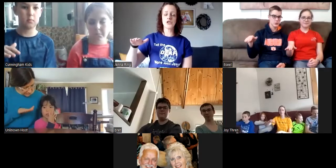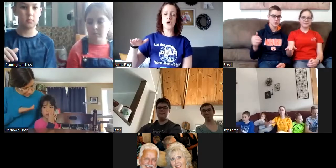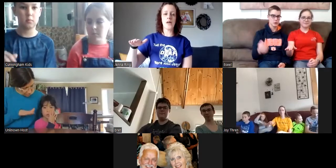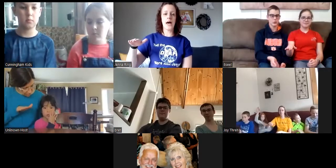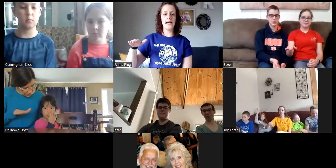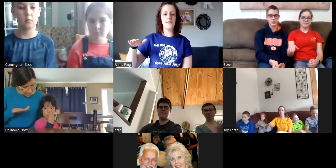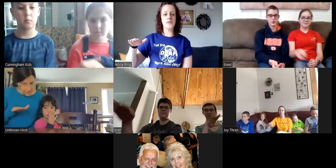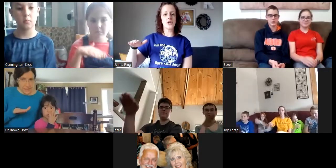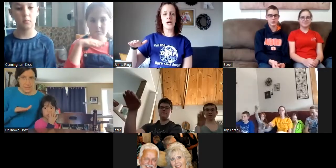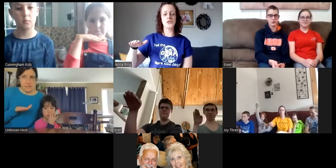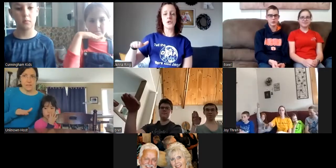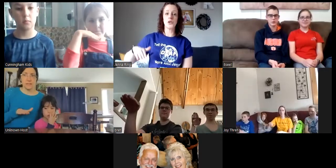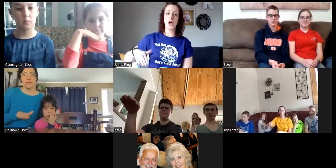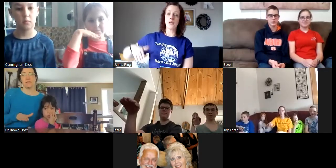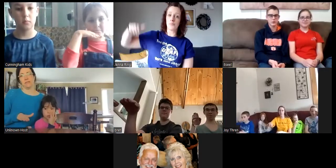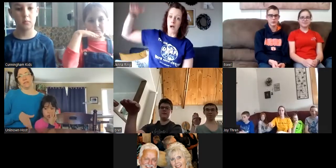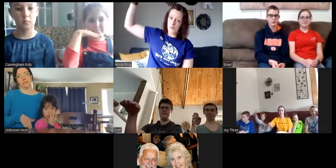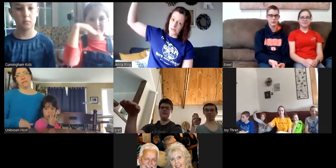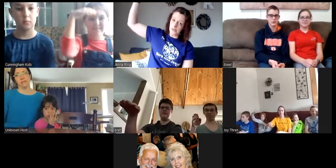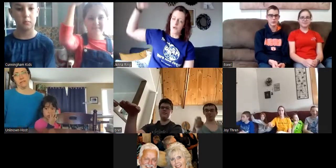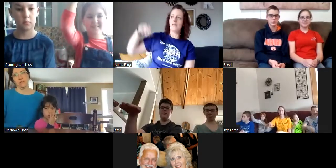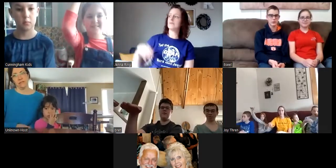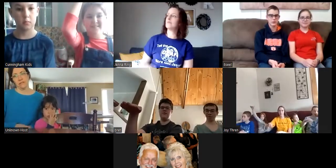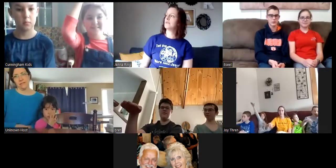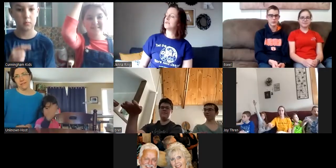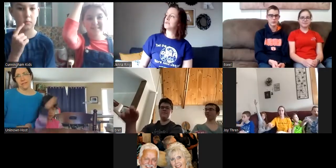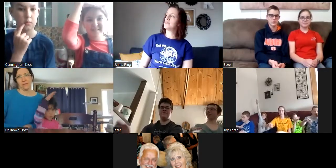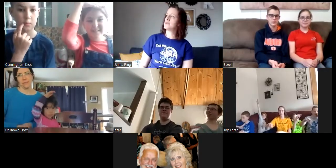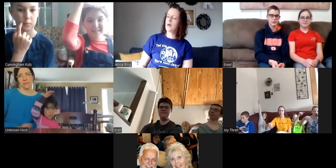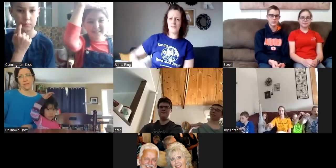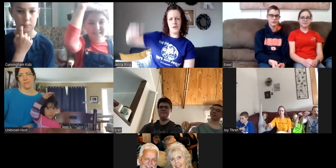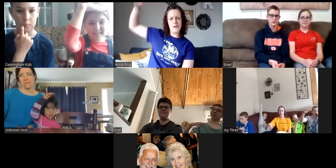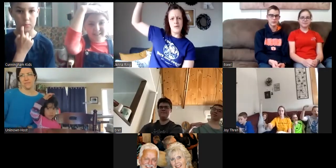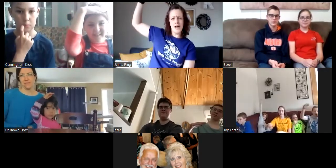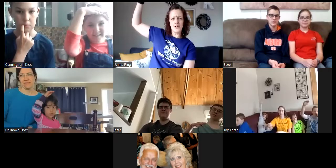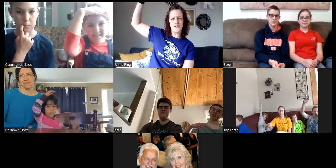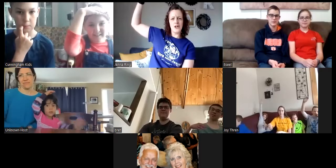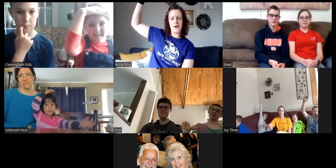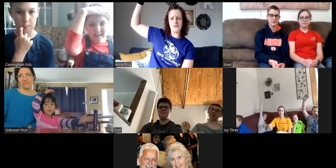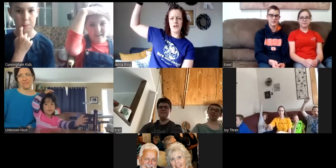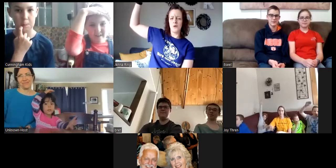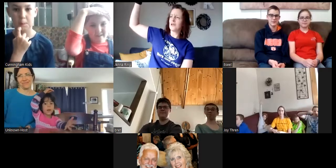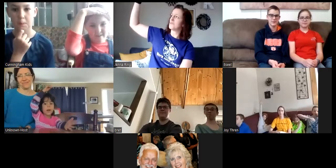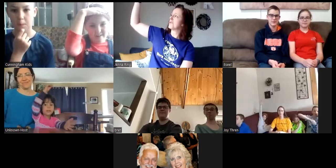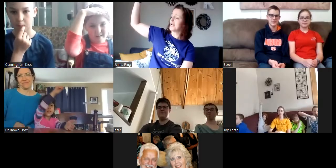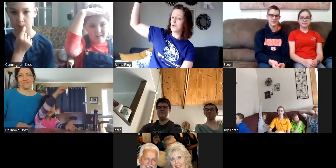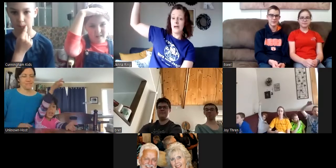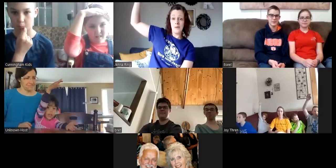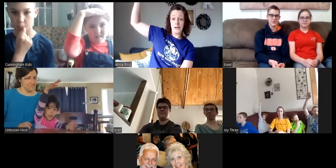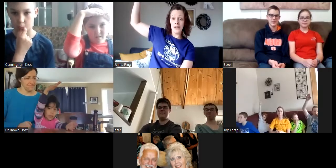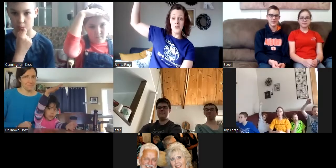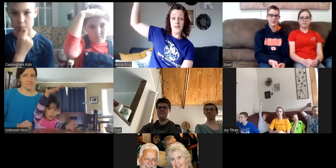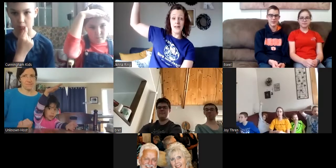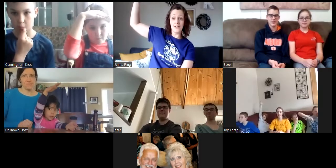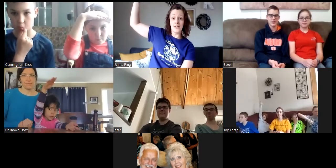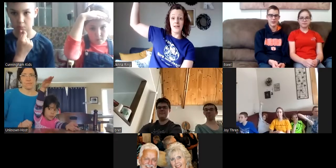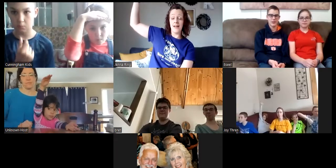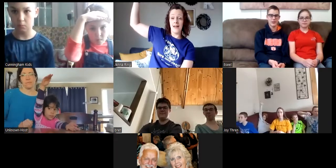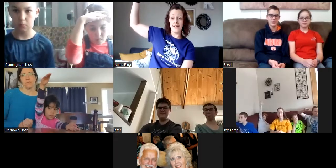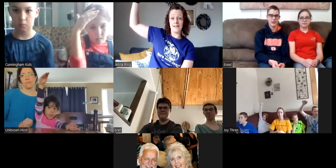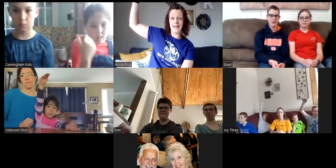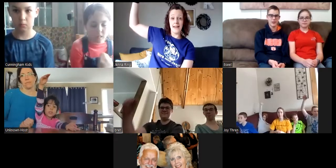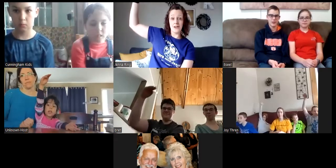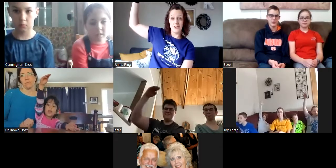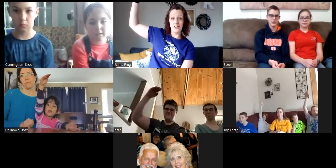you just show the height of a child. So you're not probably, well, some of you maybe, I don't even know how tall Will and Brett are, but I know that